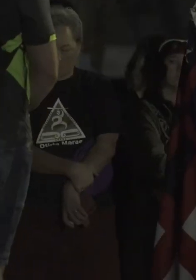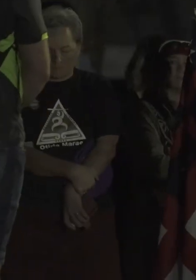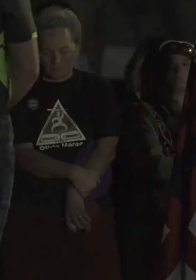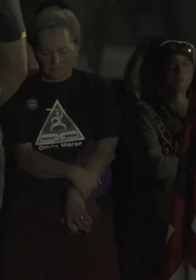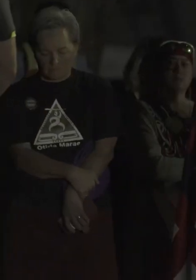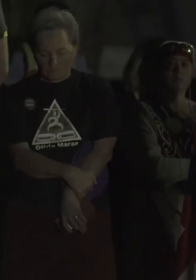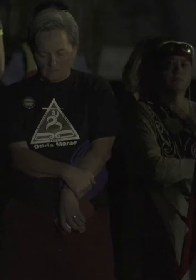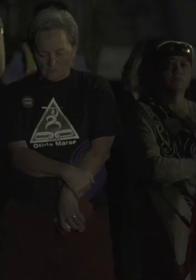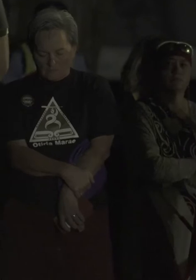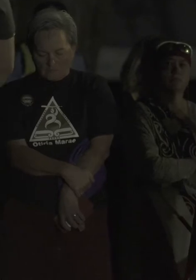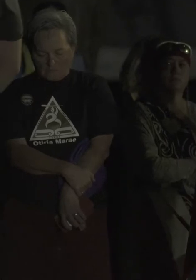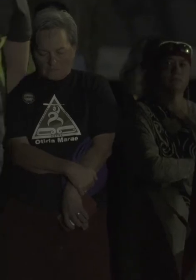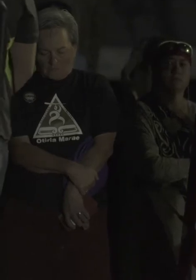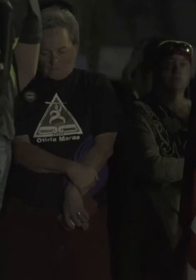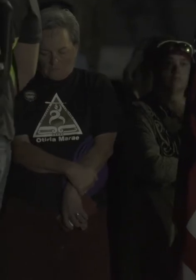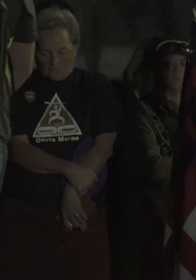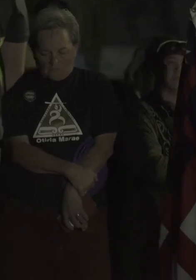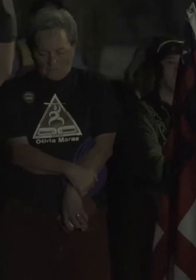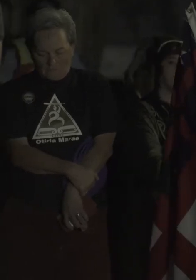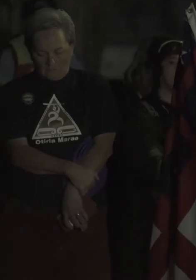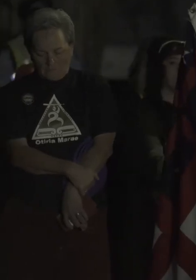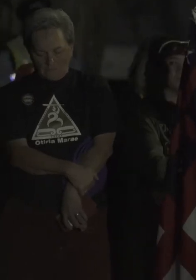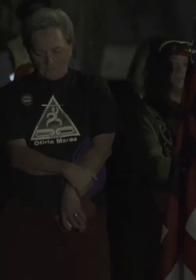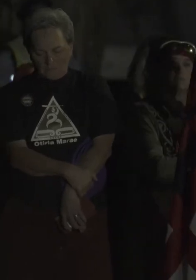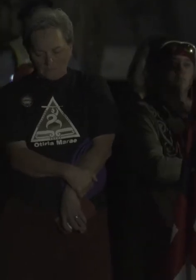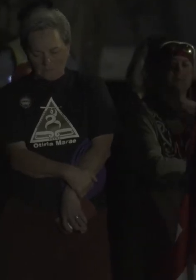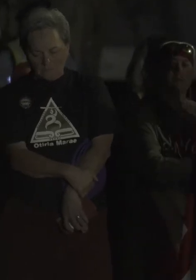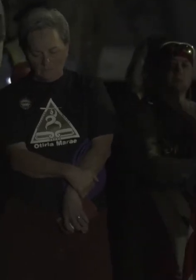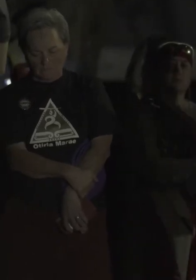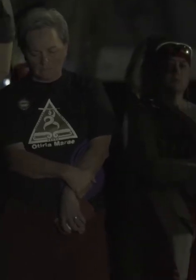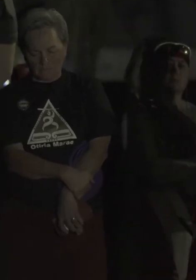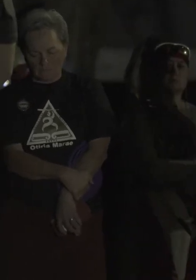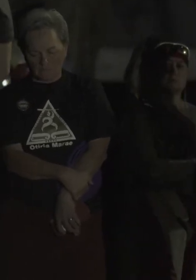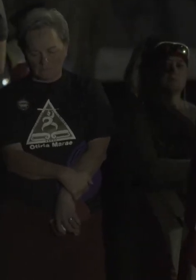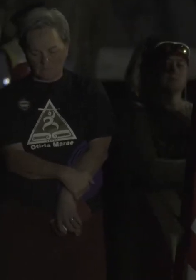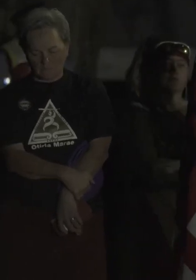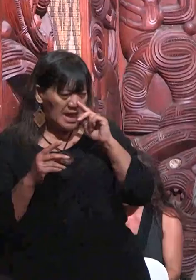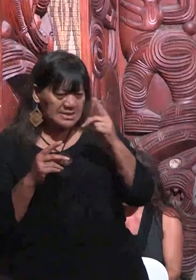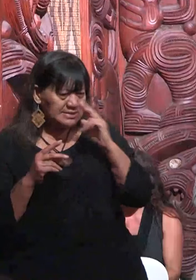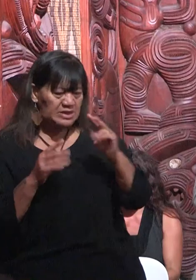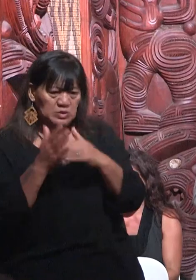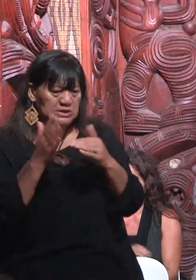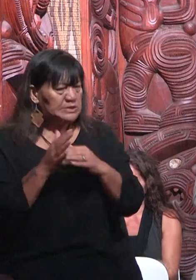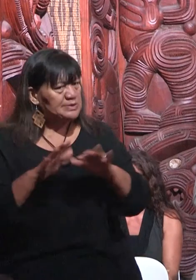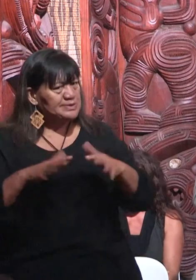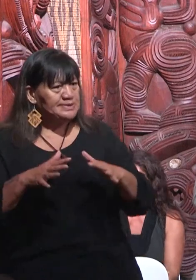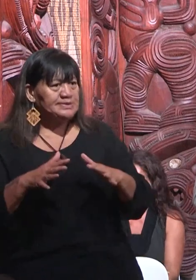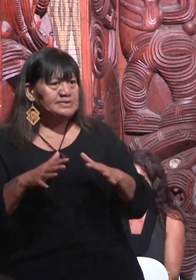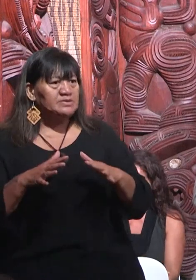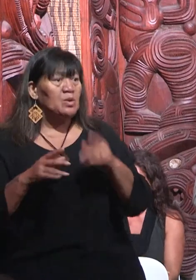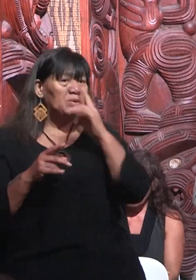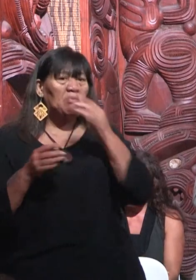From false pride and blindness to our nation's frailty. From